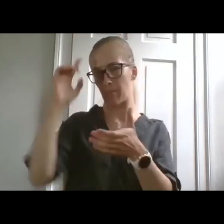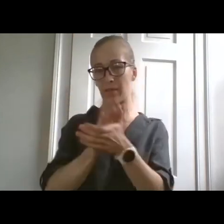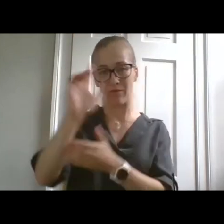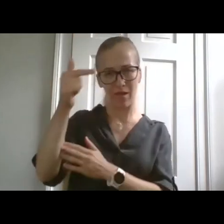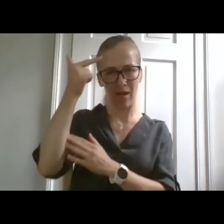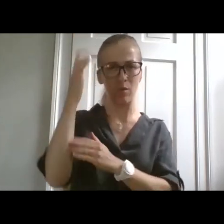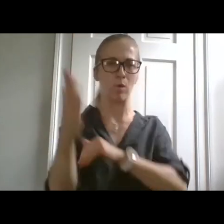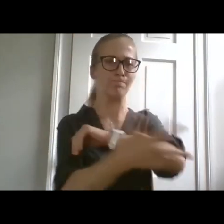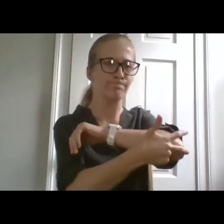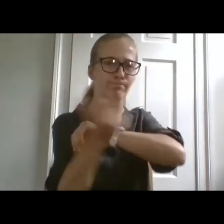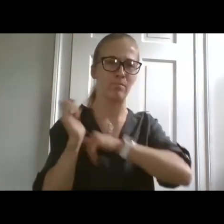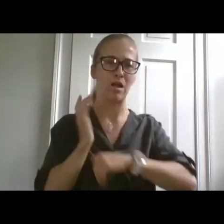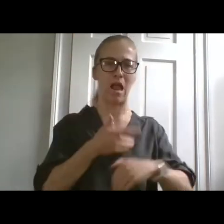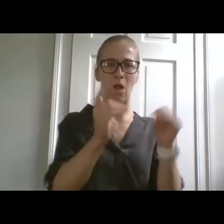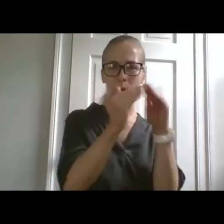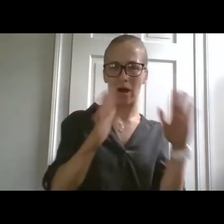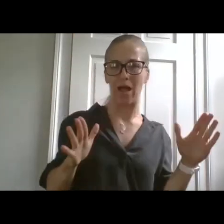going to take our 2 houses away.